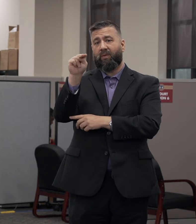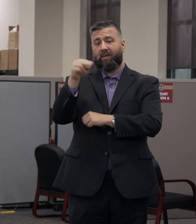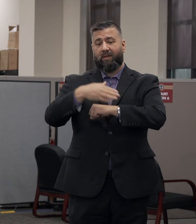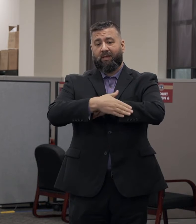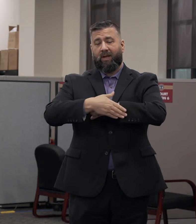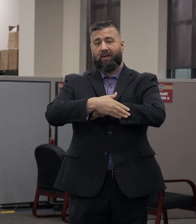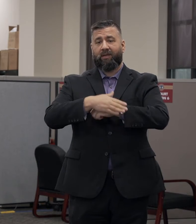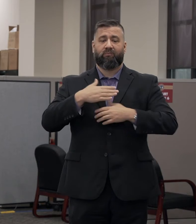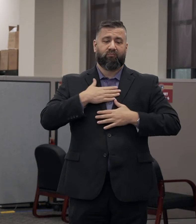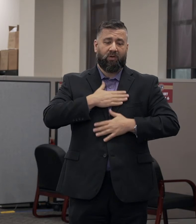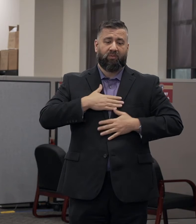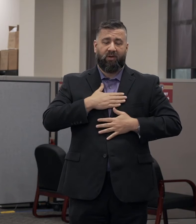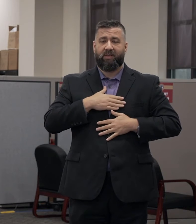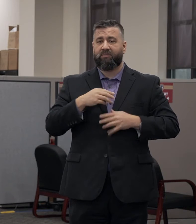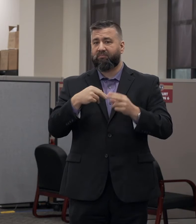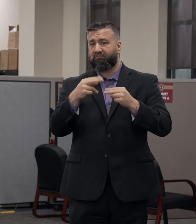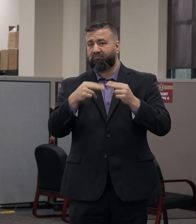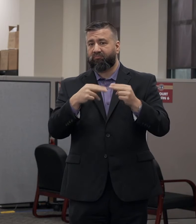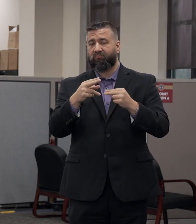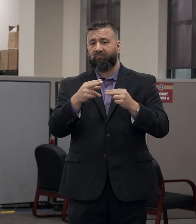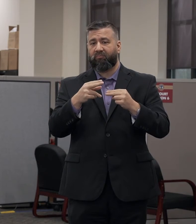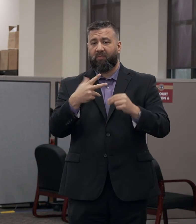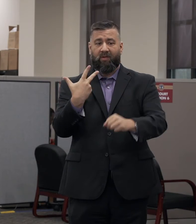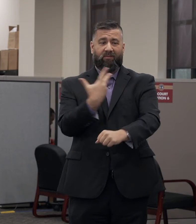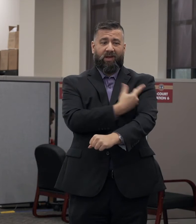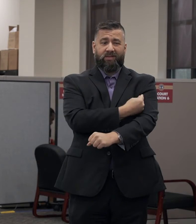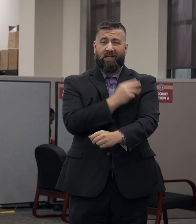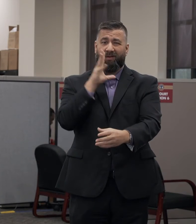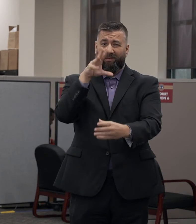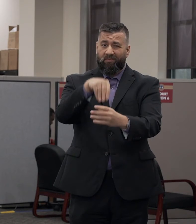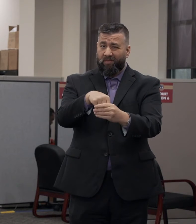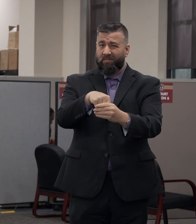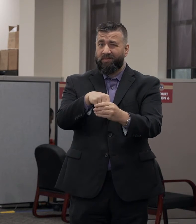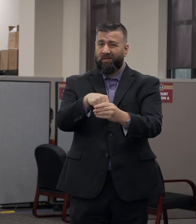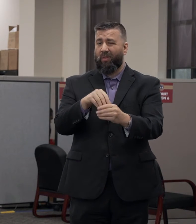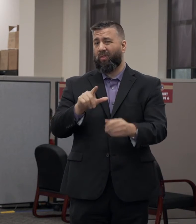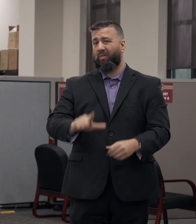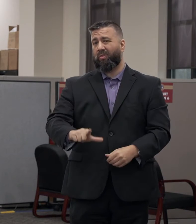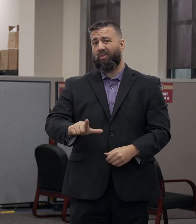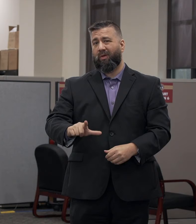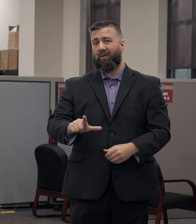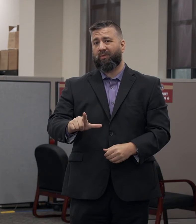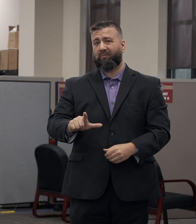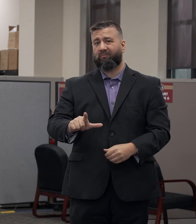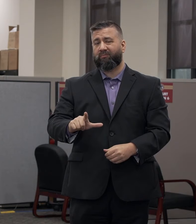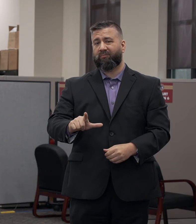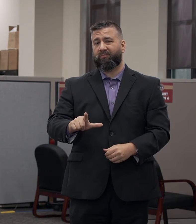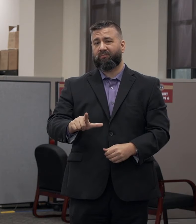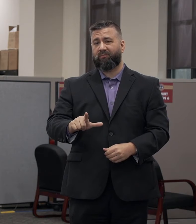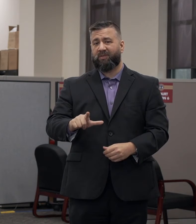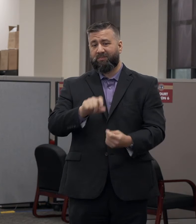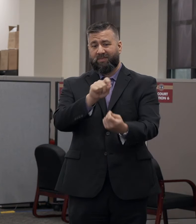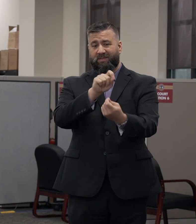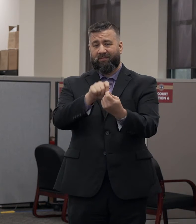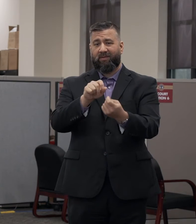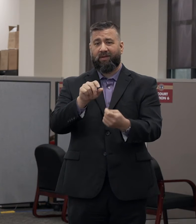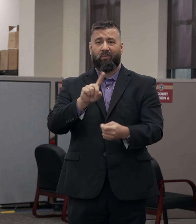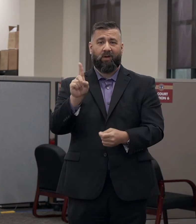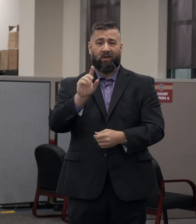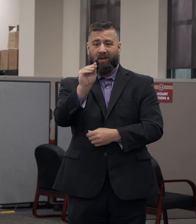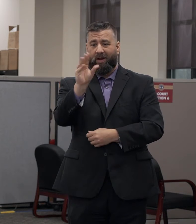Complex. Vaccine participation is lower in North County, specifically in areas generally where African Americans